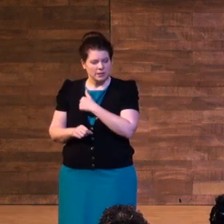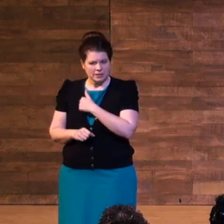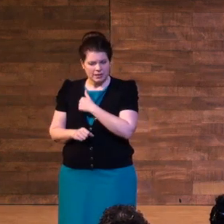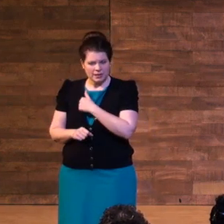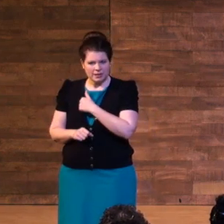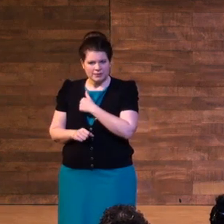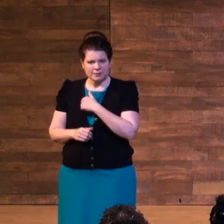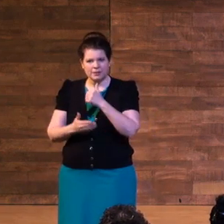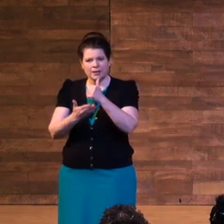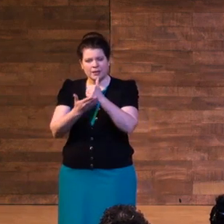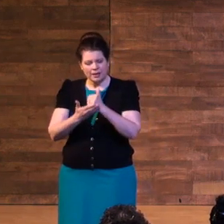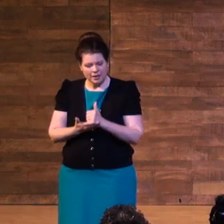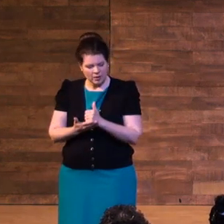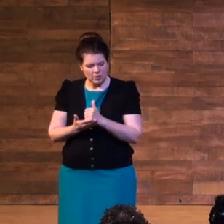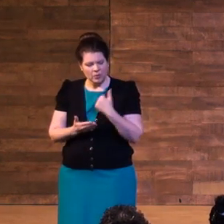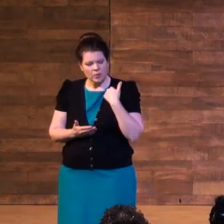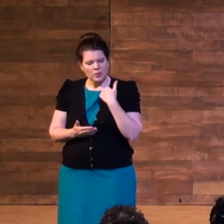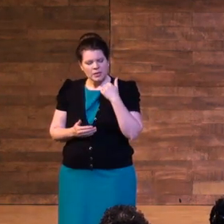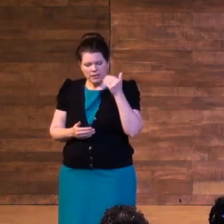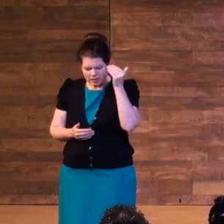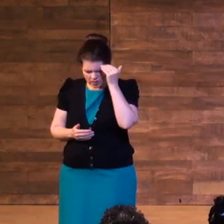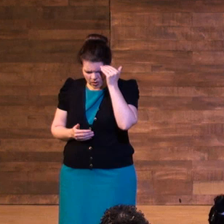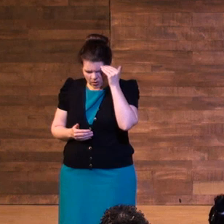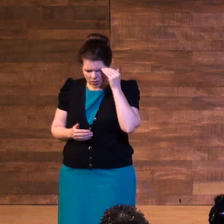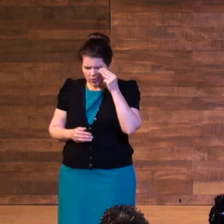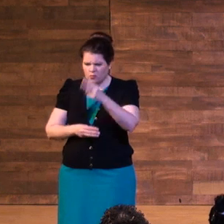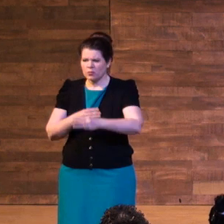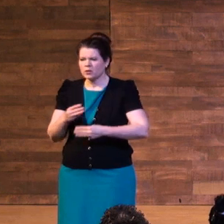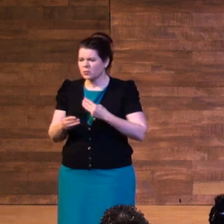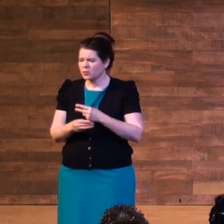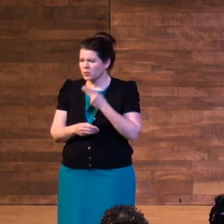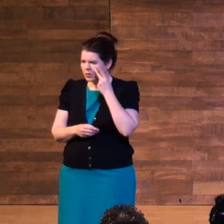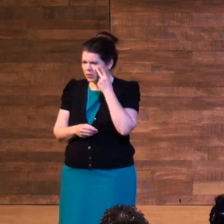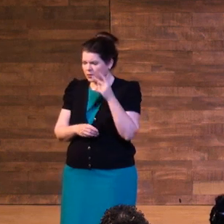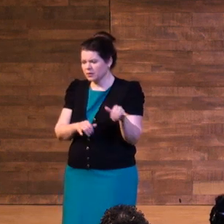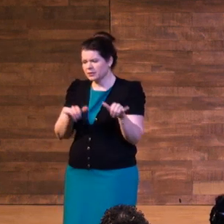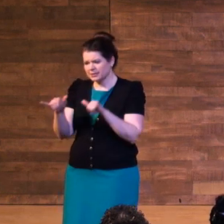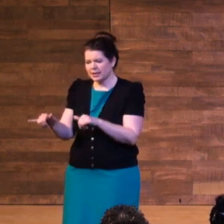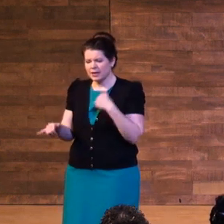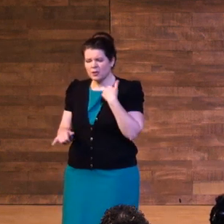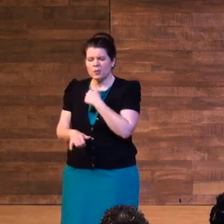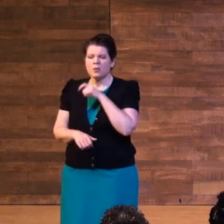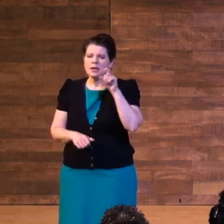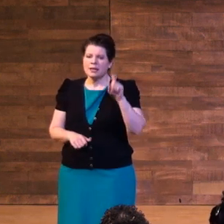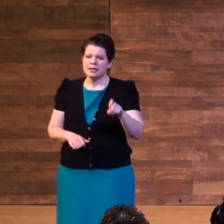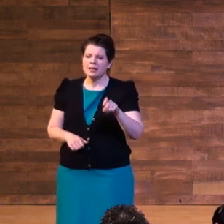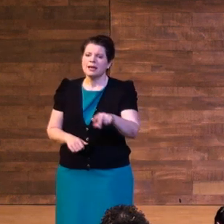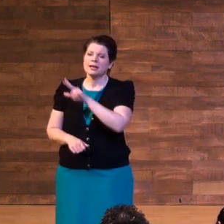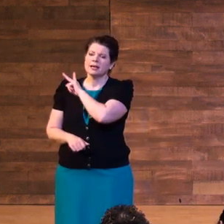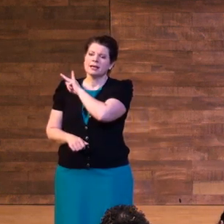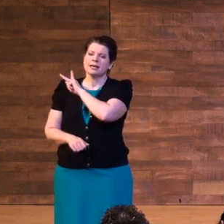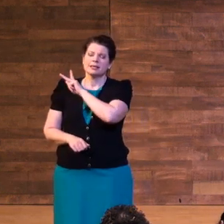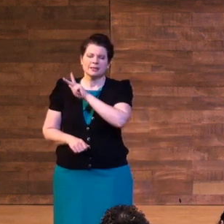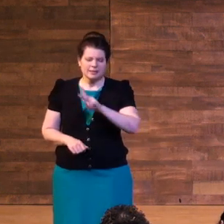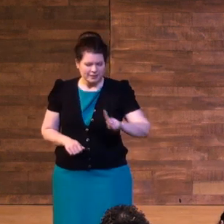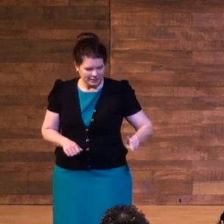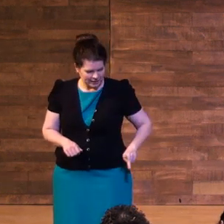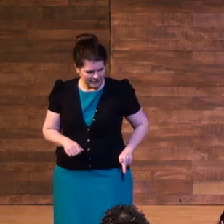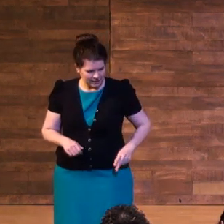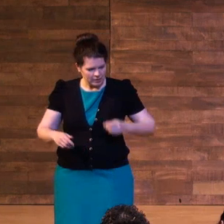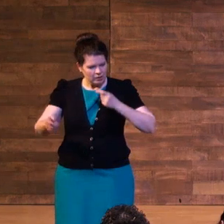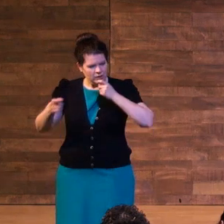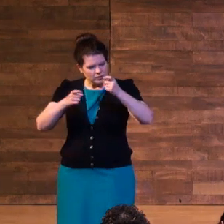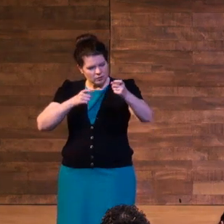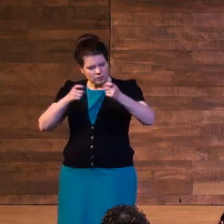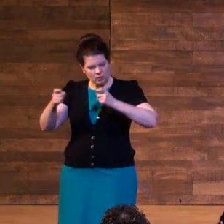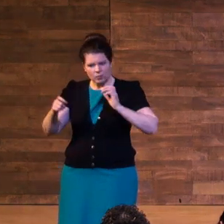We know what it's like, and we know what the world looks like when people do what's right in their own eyes, and we need a king to be involved in all of our decision-making if we are to have any